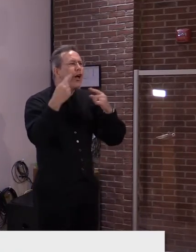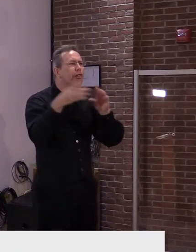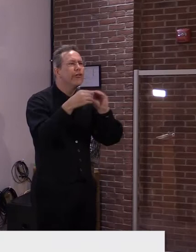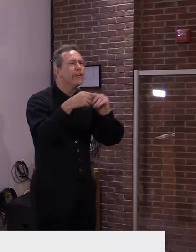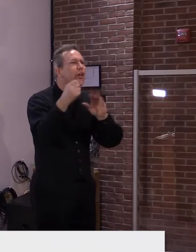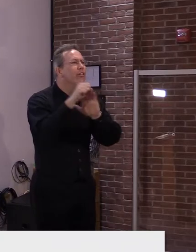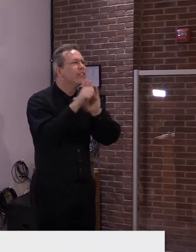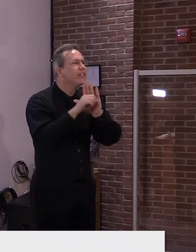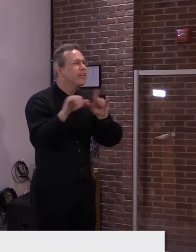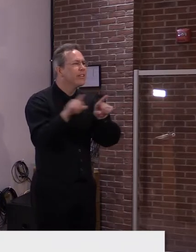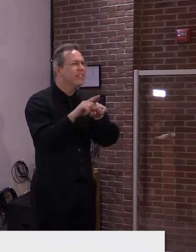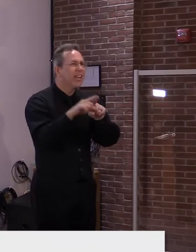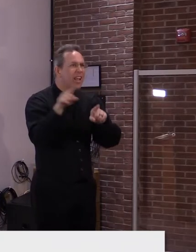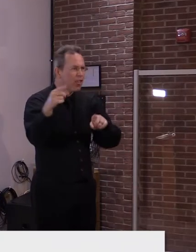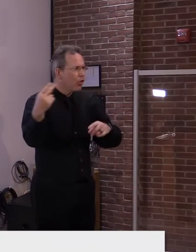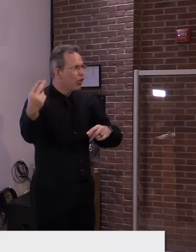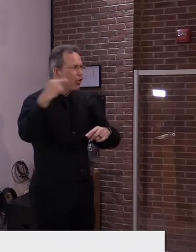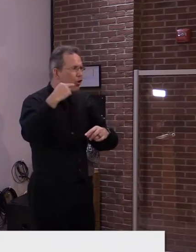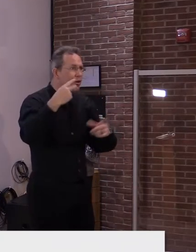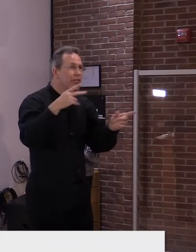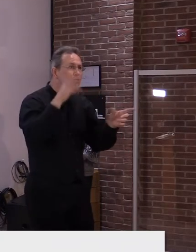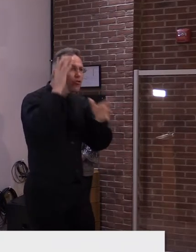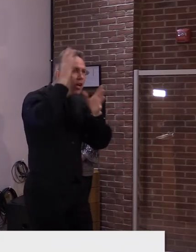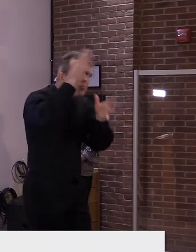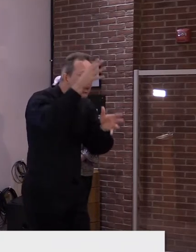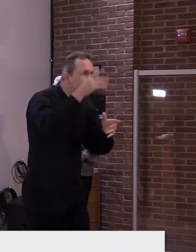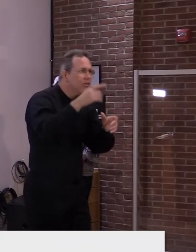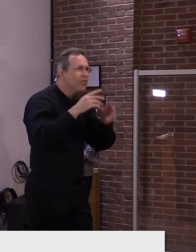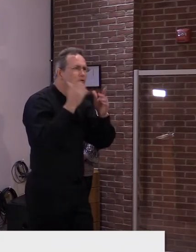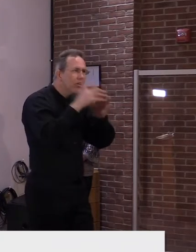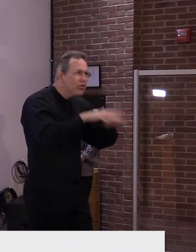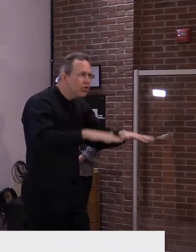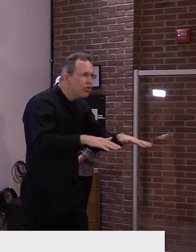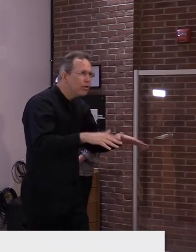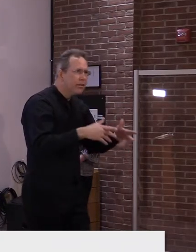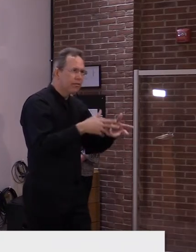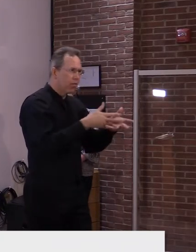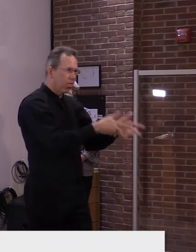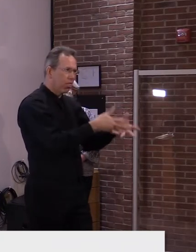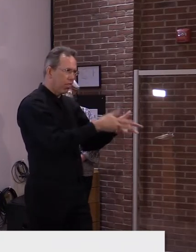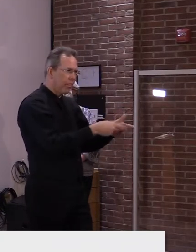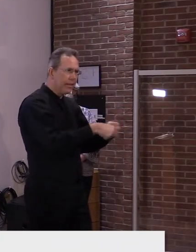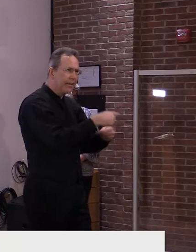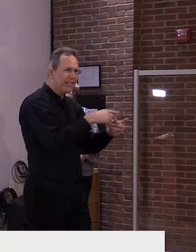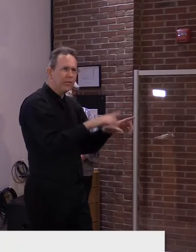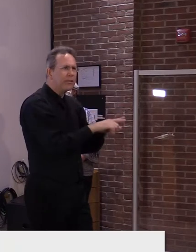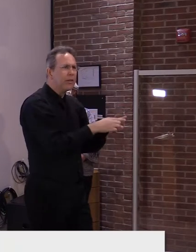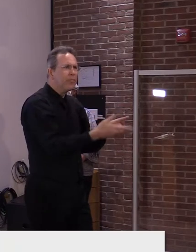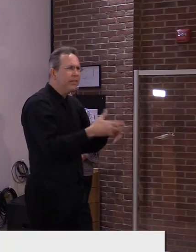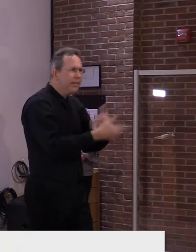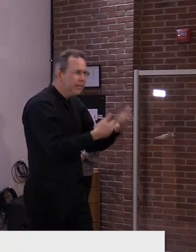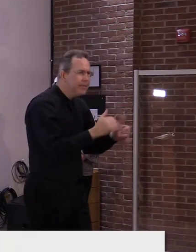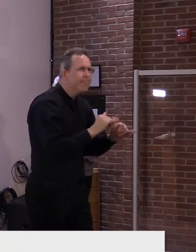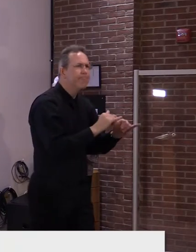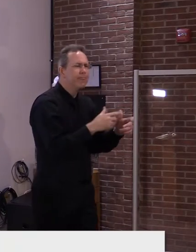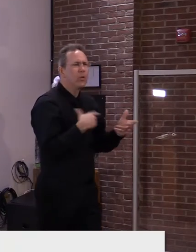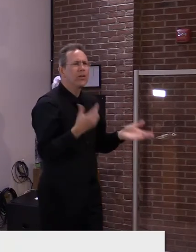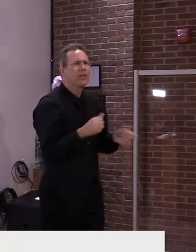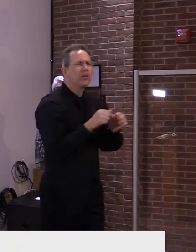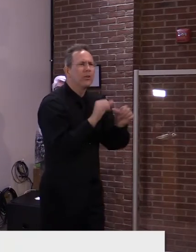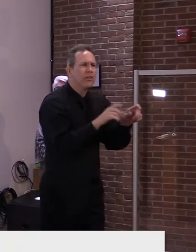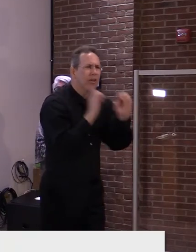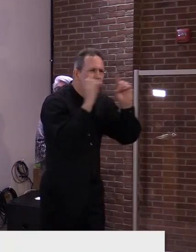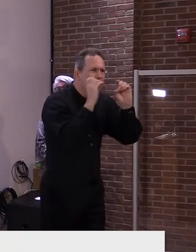a data-driven approach based on the data in Vermont. None of that is going away while we continue to do this